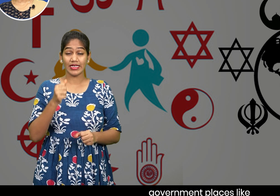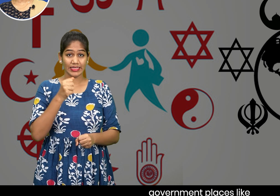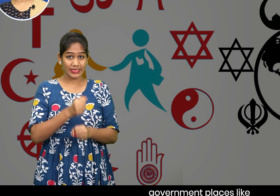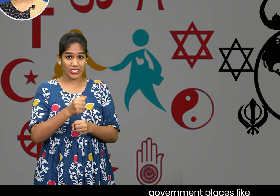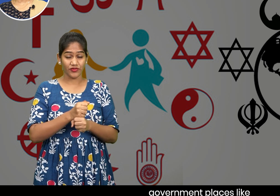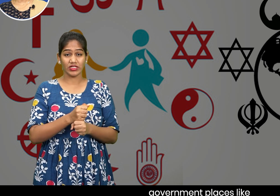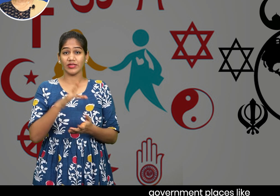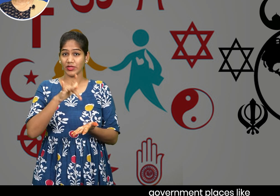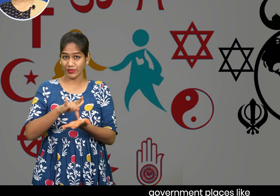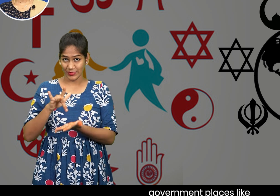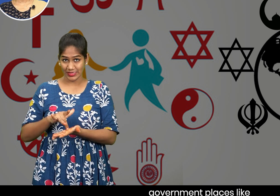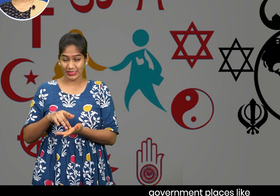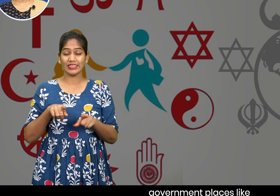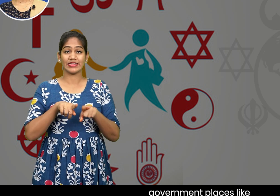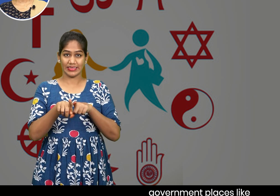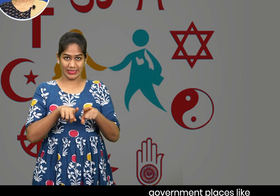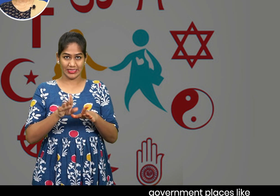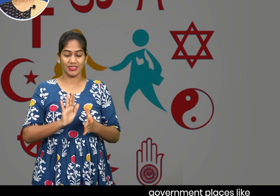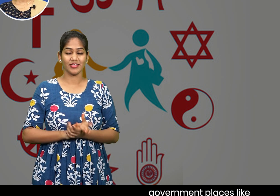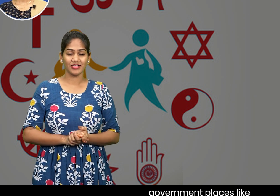government places like